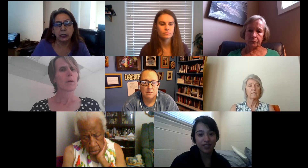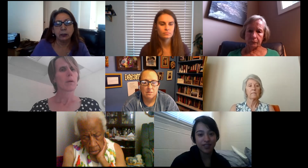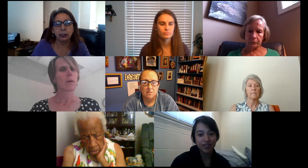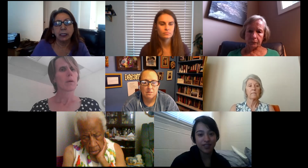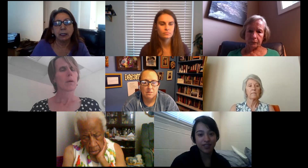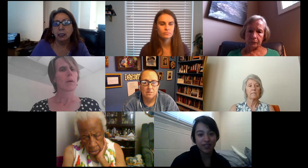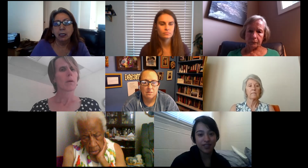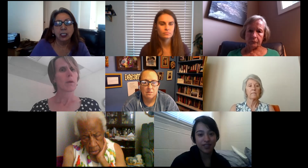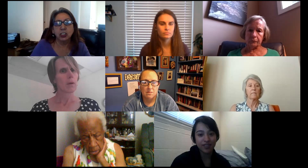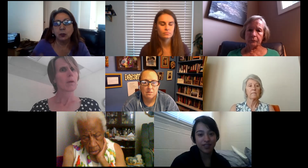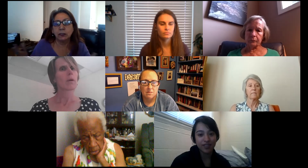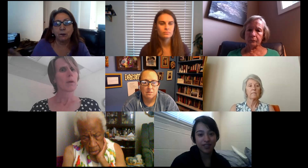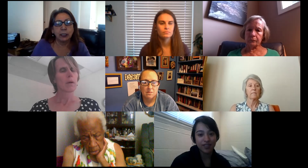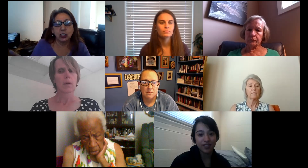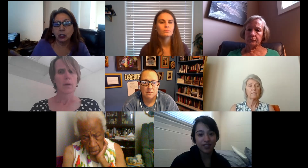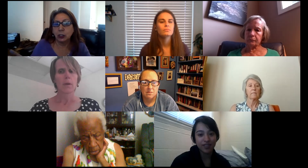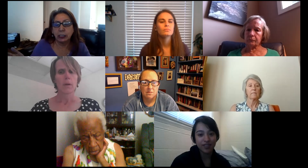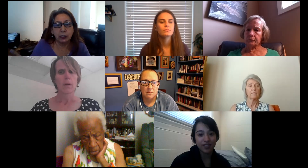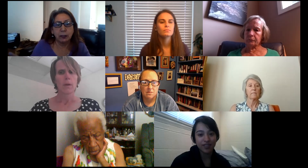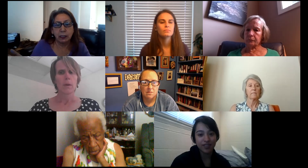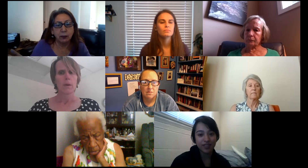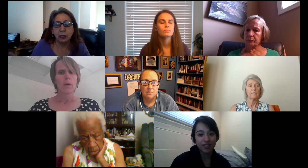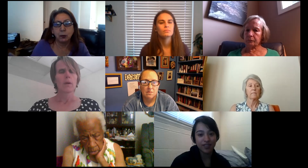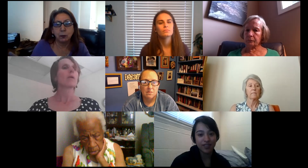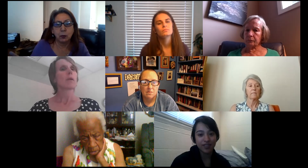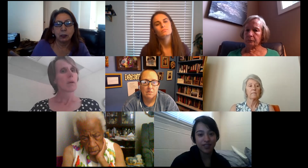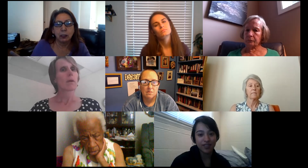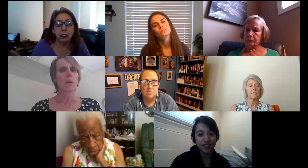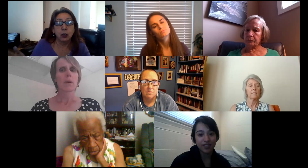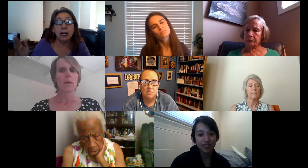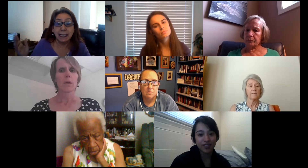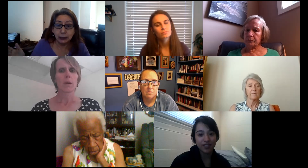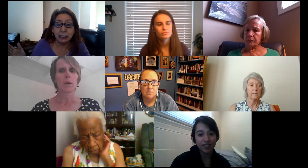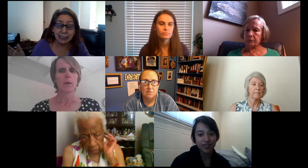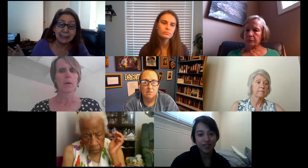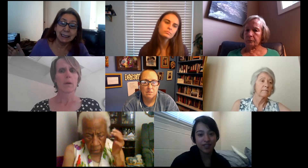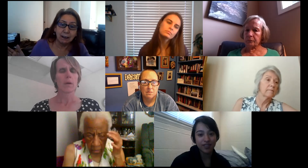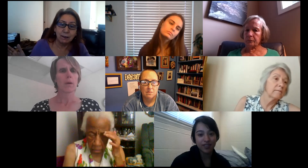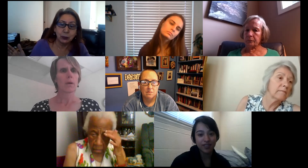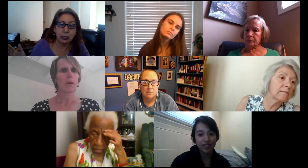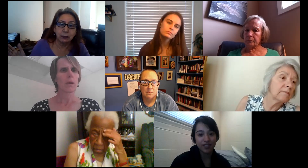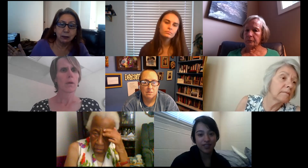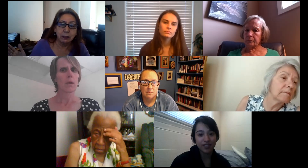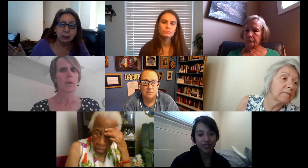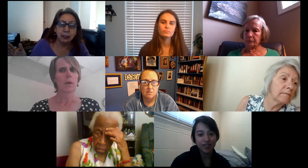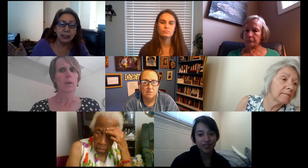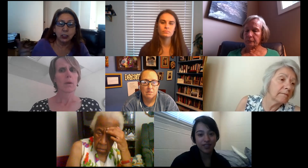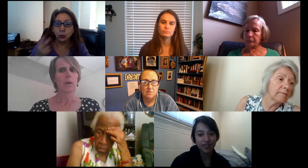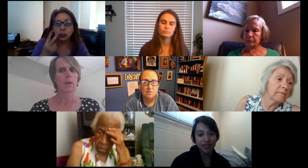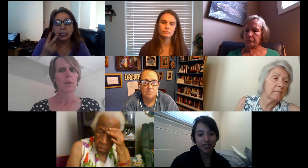little, young. And she was afraid that she couldn't hear them no more. Her husband is deaf as well. She has